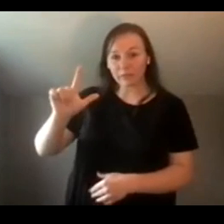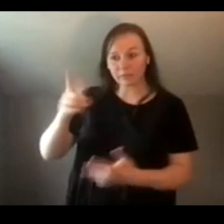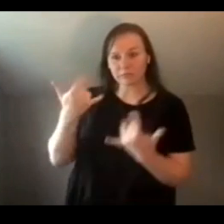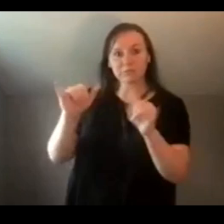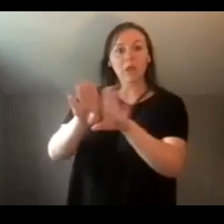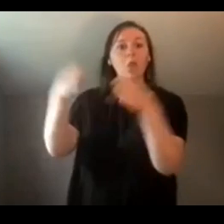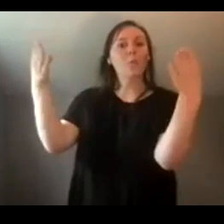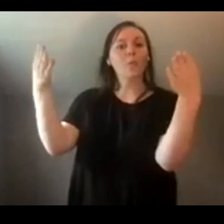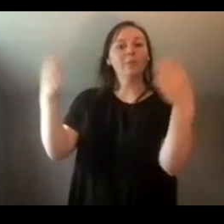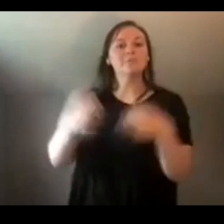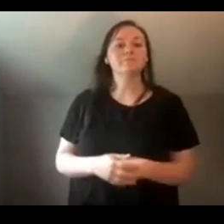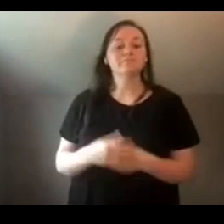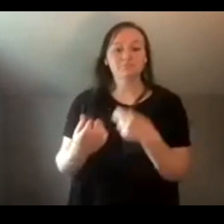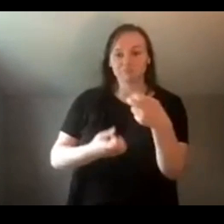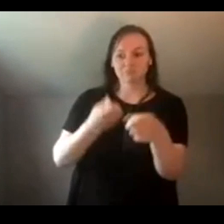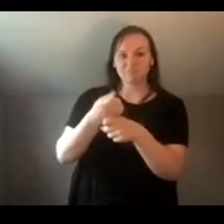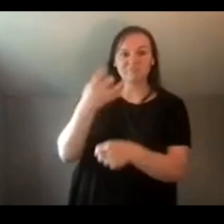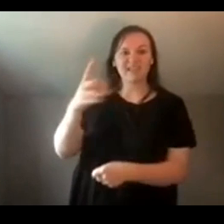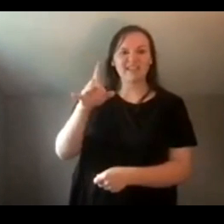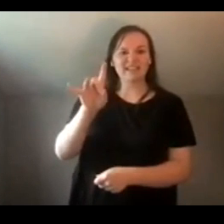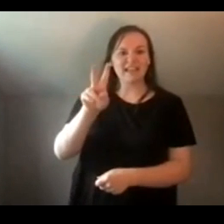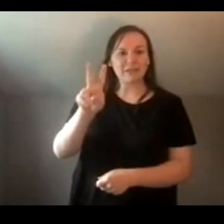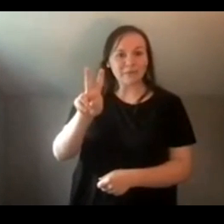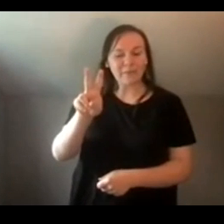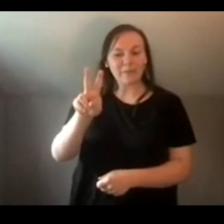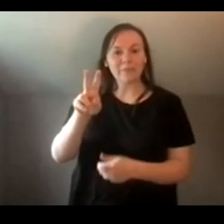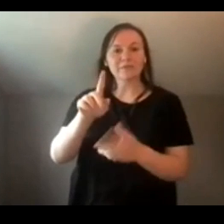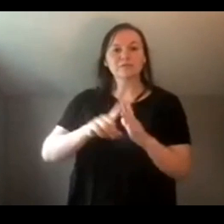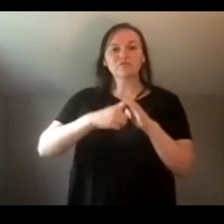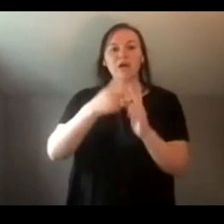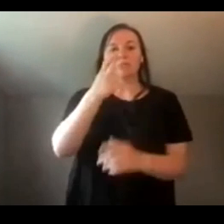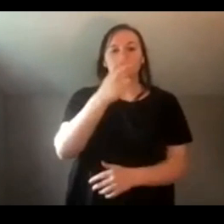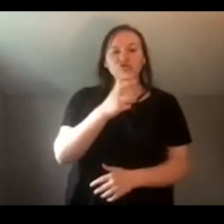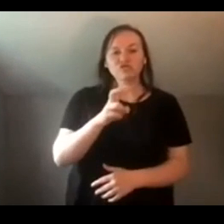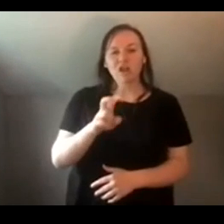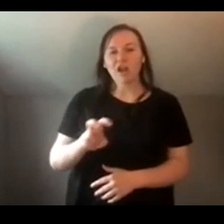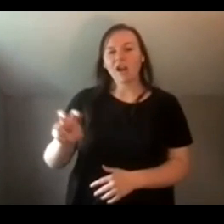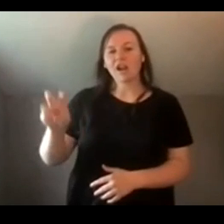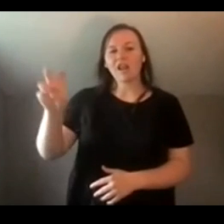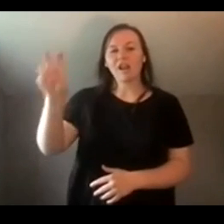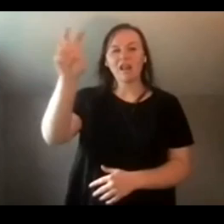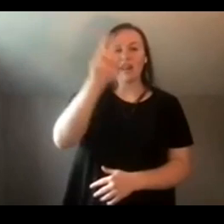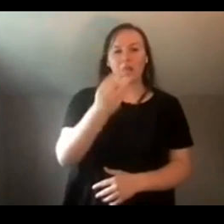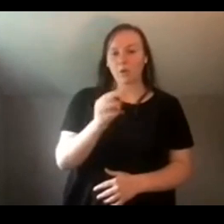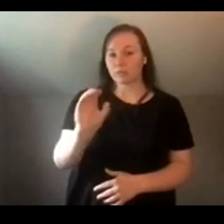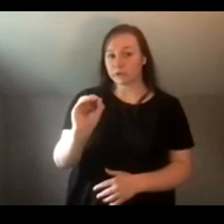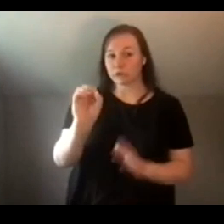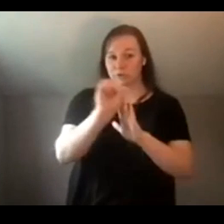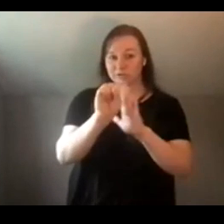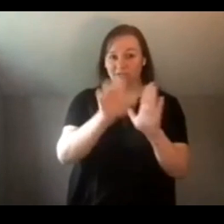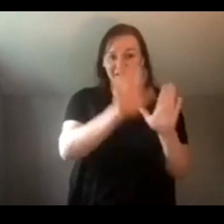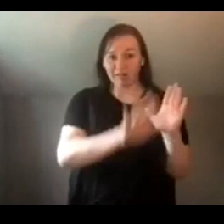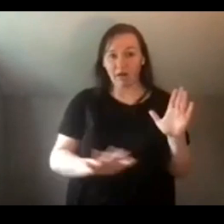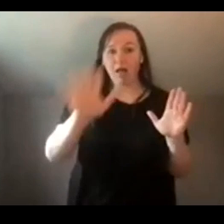By 1882, he began to be transferred all over Missouri. He was at the State Line Church